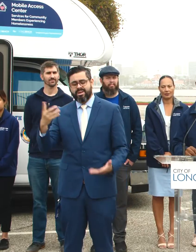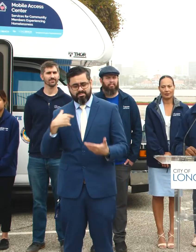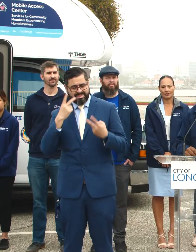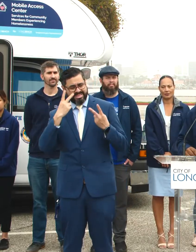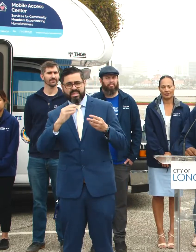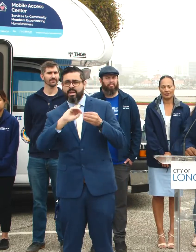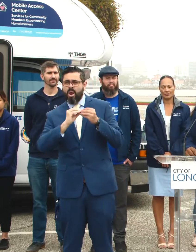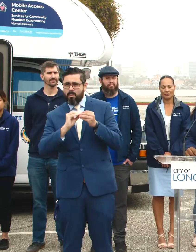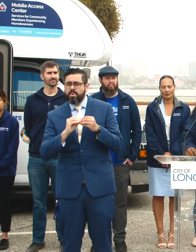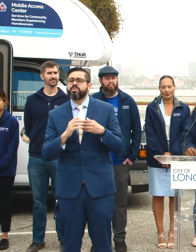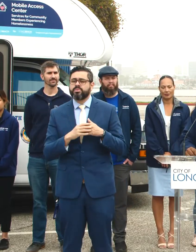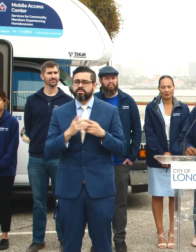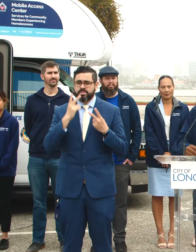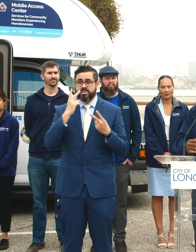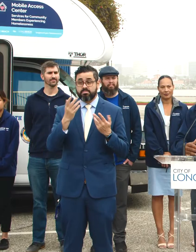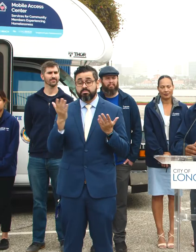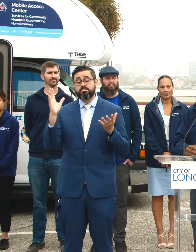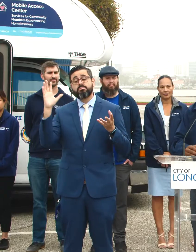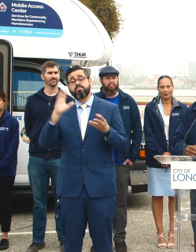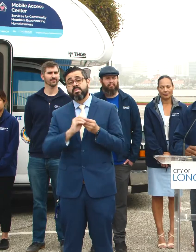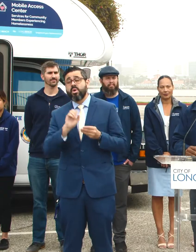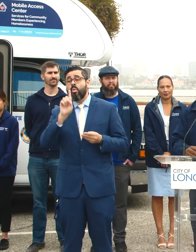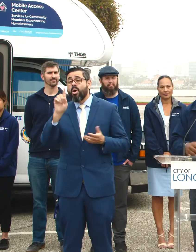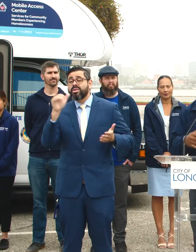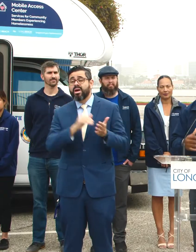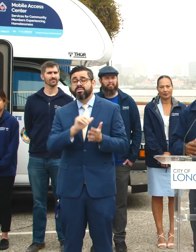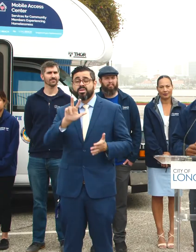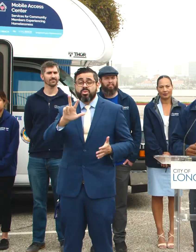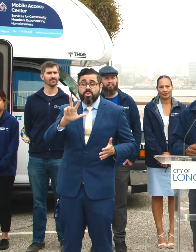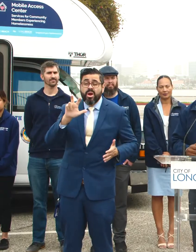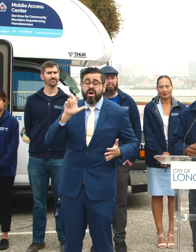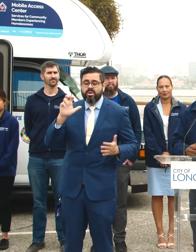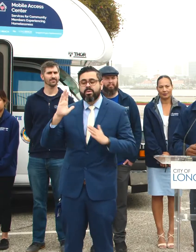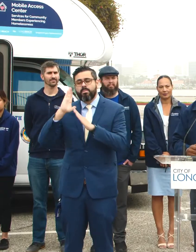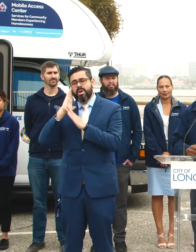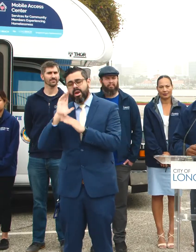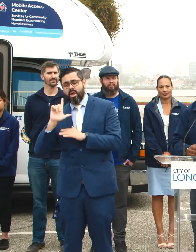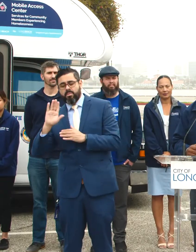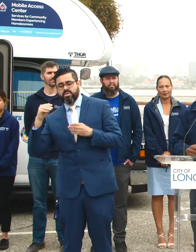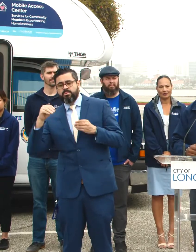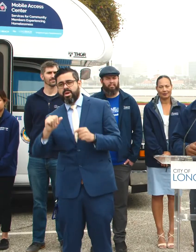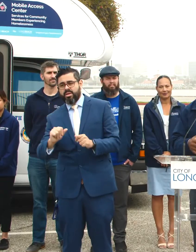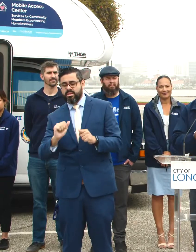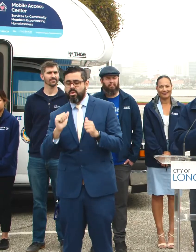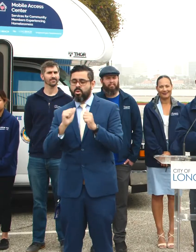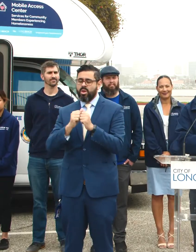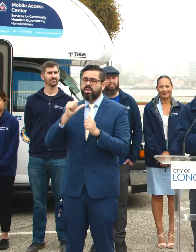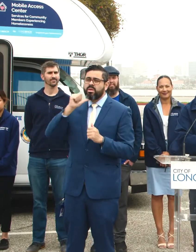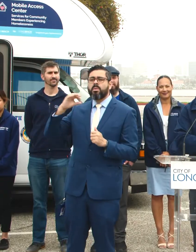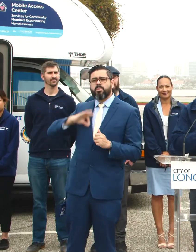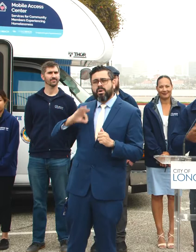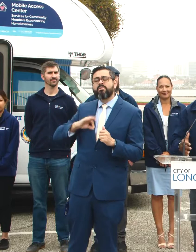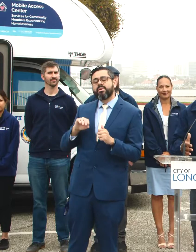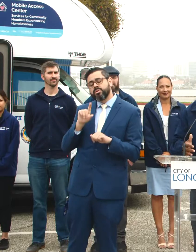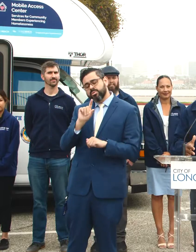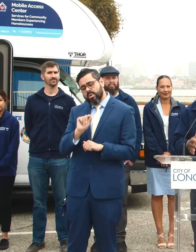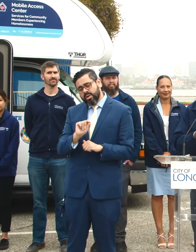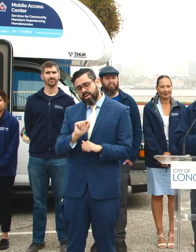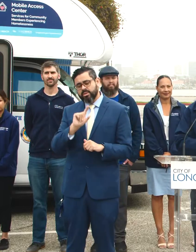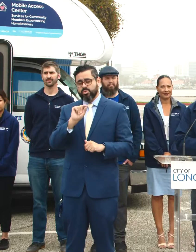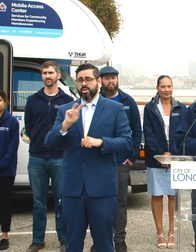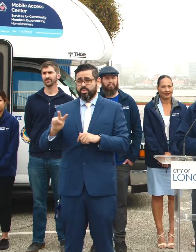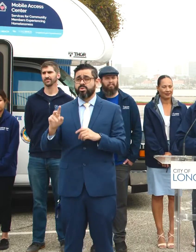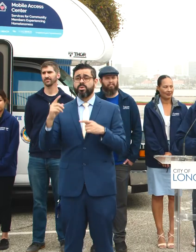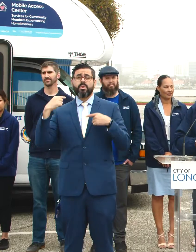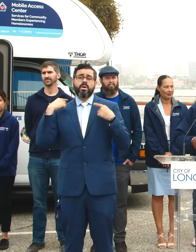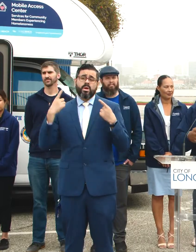years. Currently, there's about 1,300 beds across the city provided by the City of Long Beach and its partners between 2020 and 2022. So since